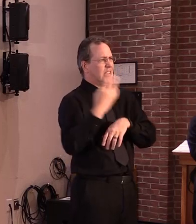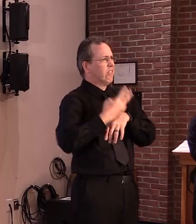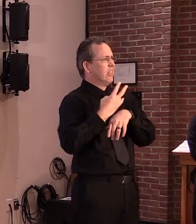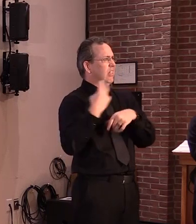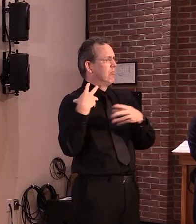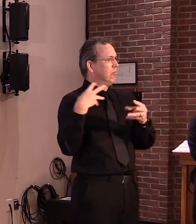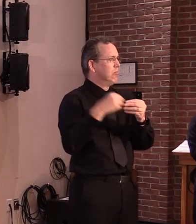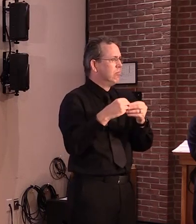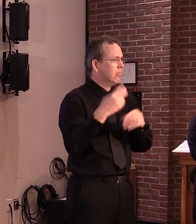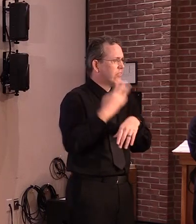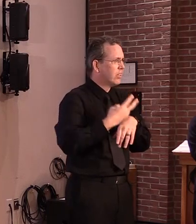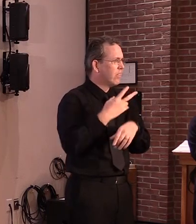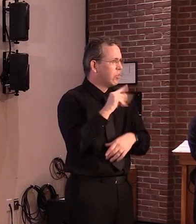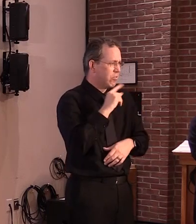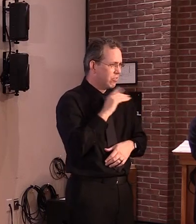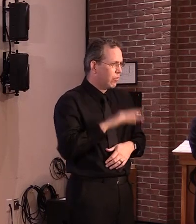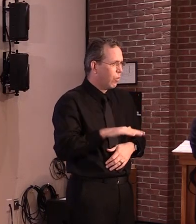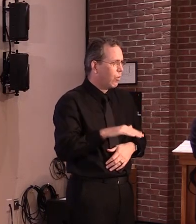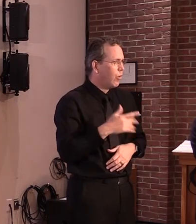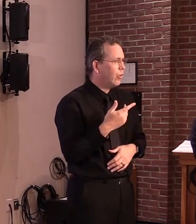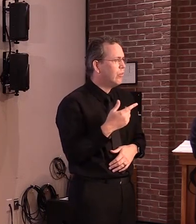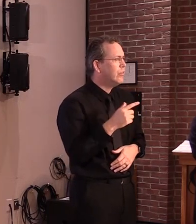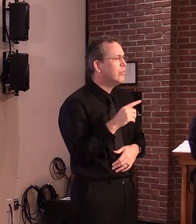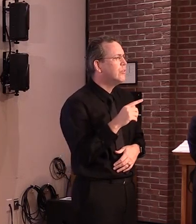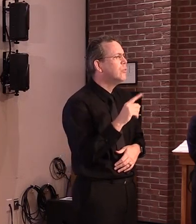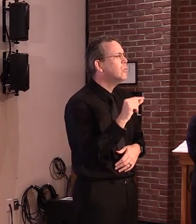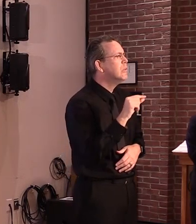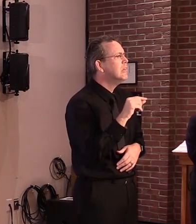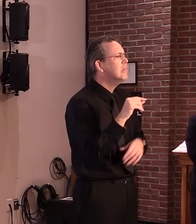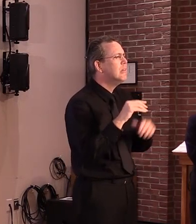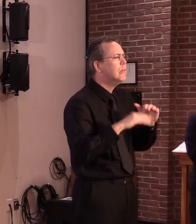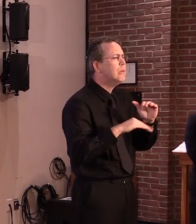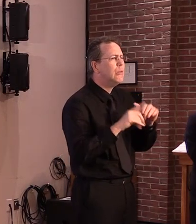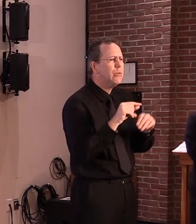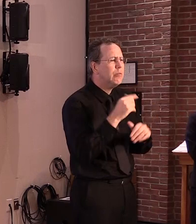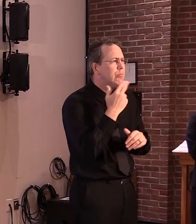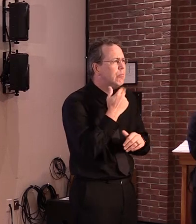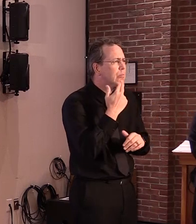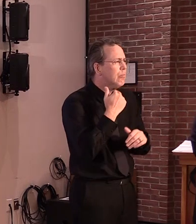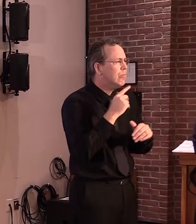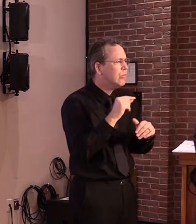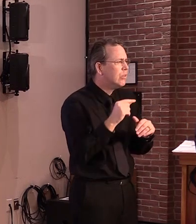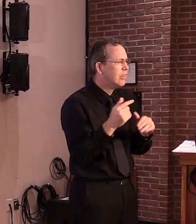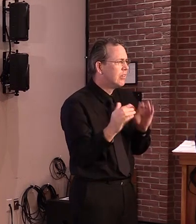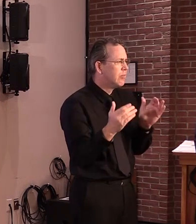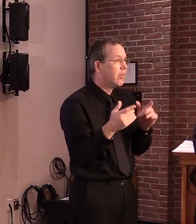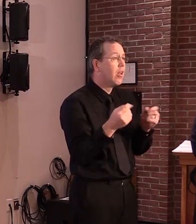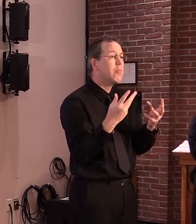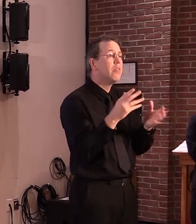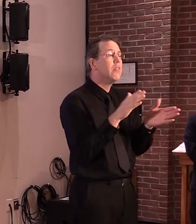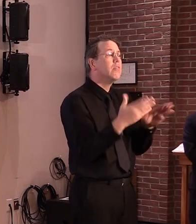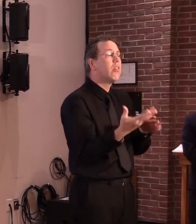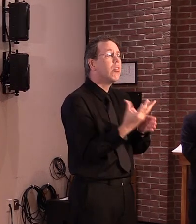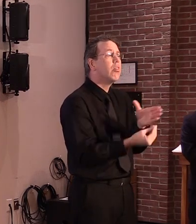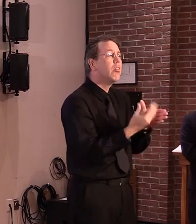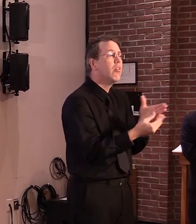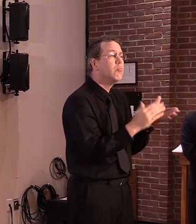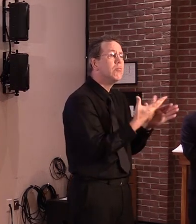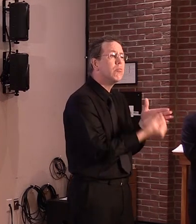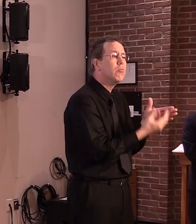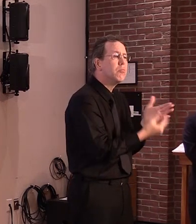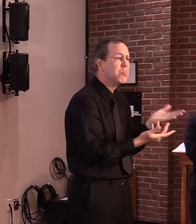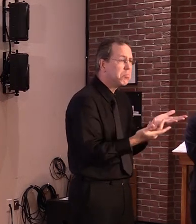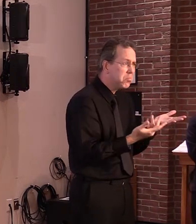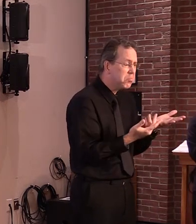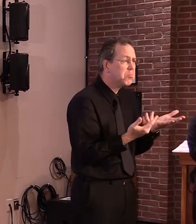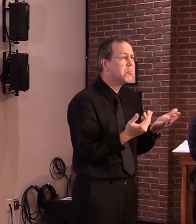had here in Vermont during that same time period. You can also see the number of deaths that have occurred over the last 7 days with our neighboring